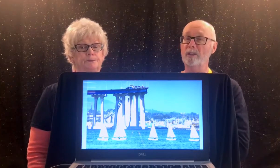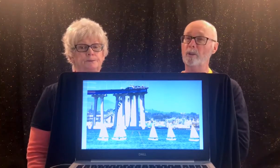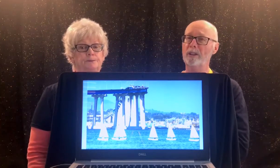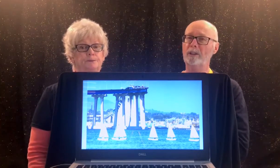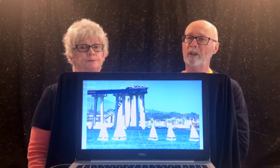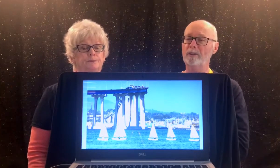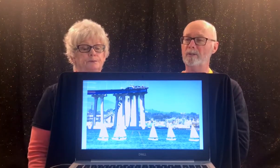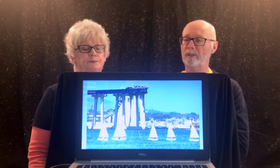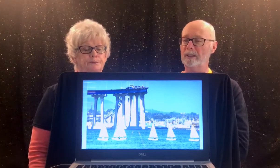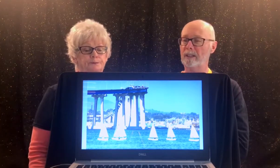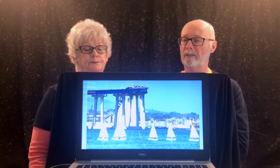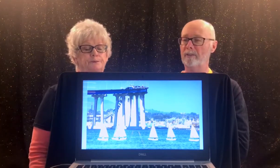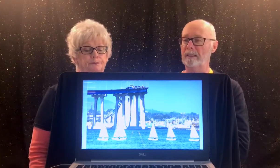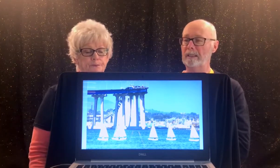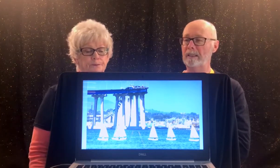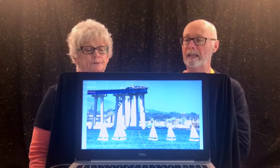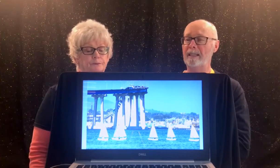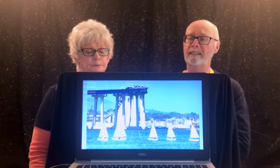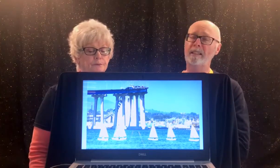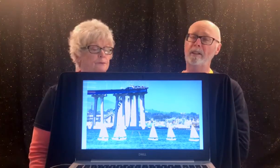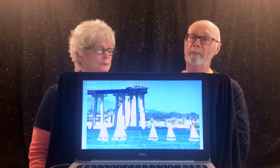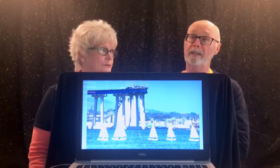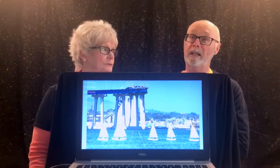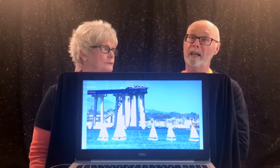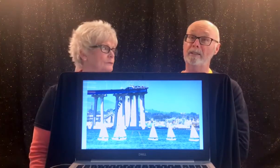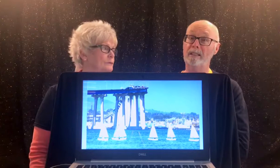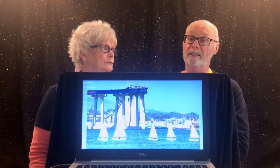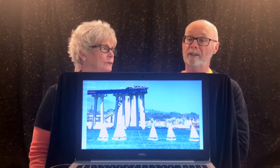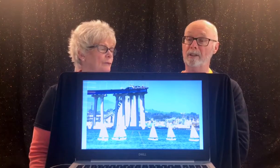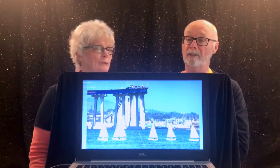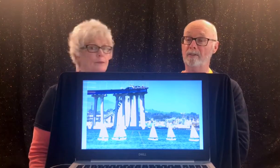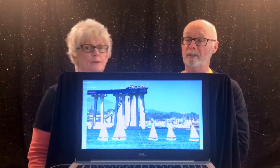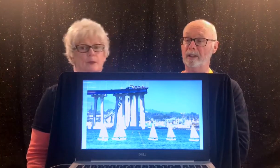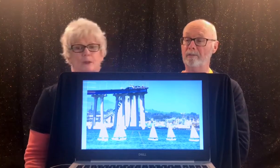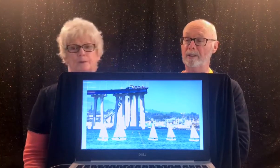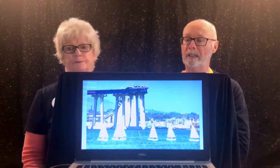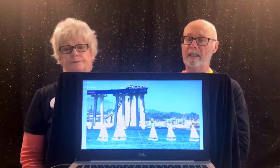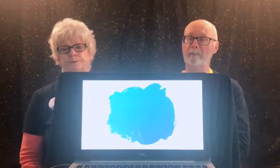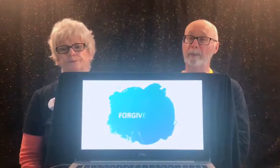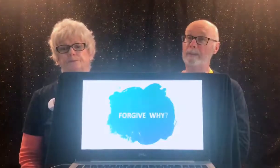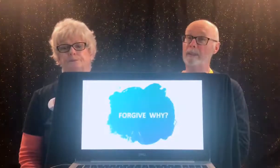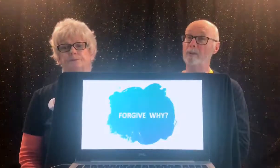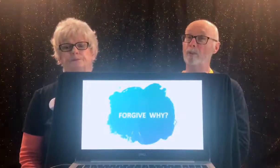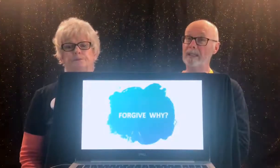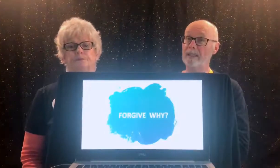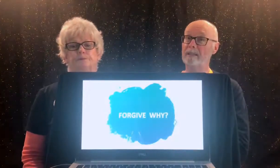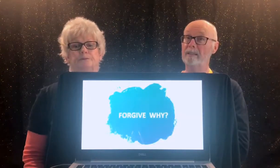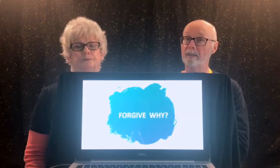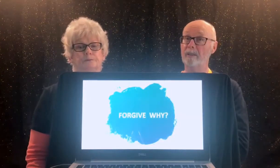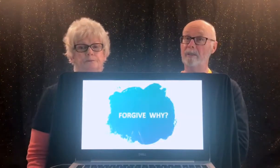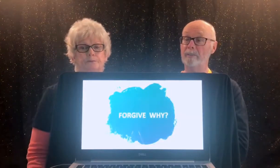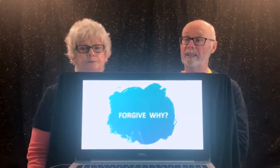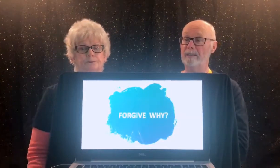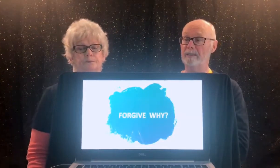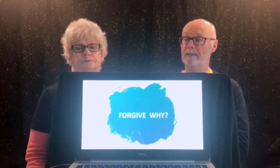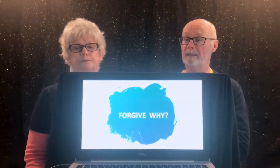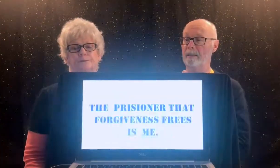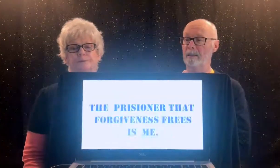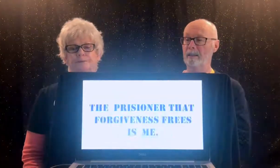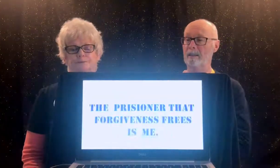we chose to forgive. Not necessarily because he deserved forgiveness, but because we deserved peace. God